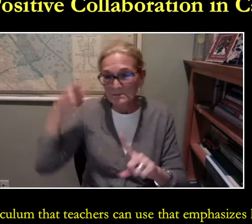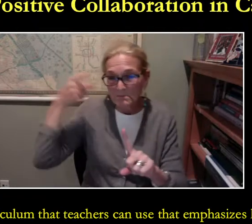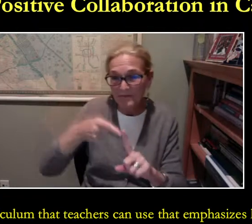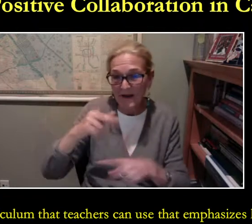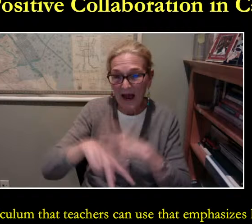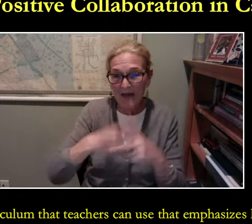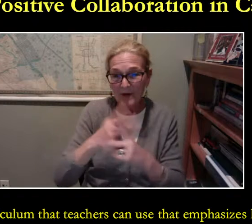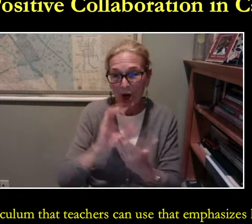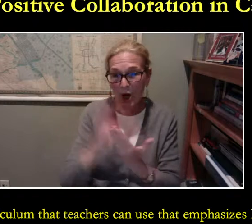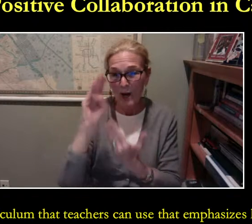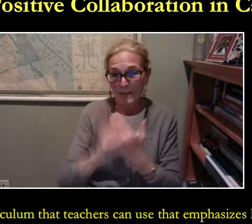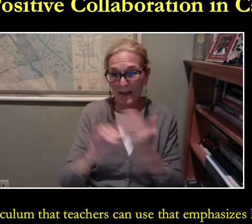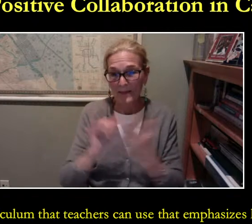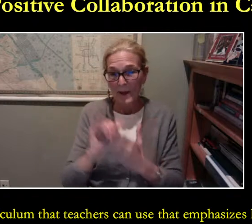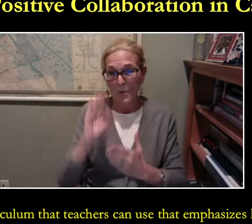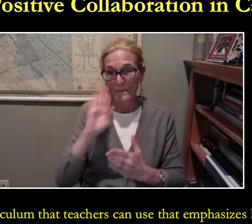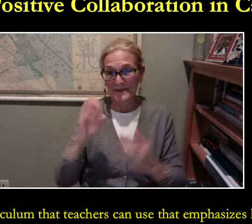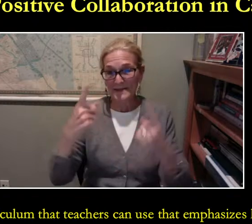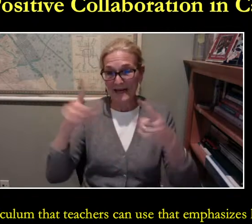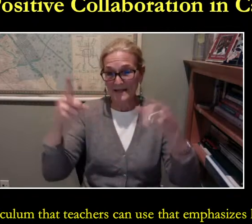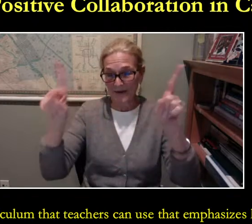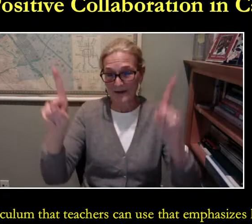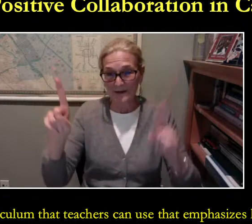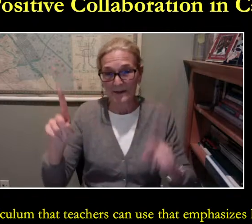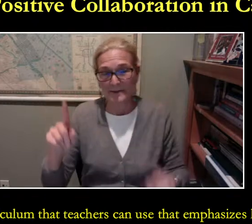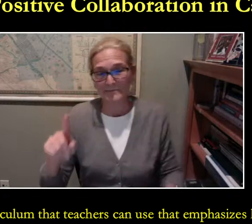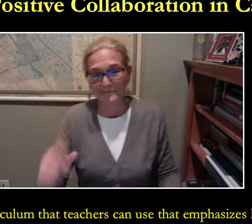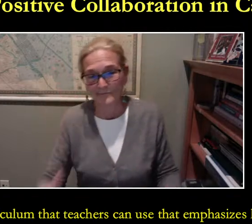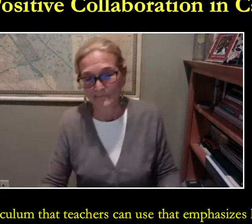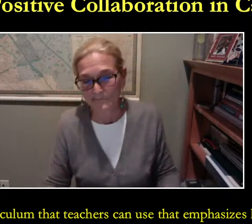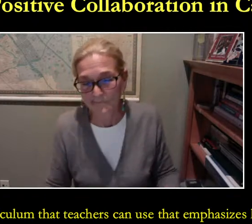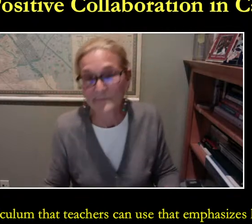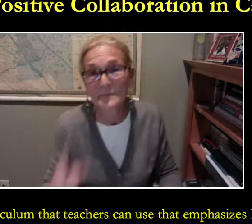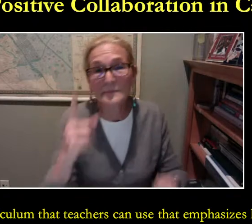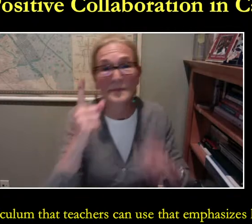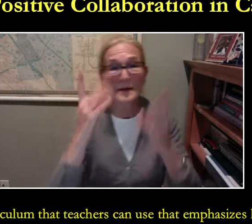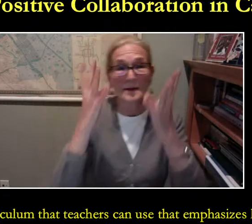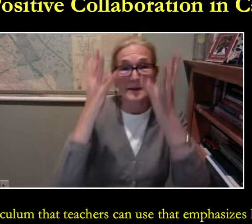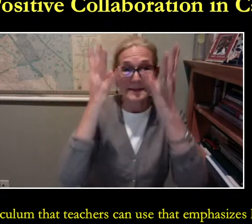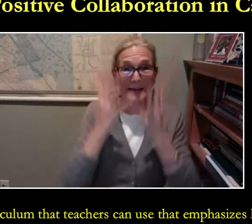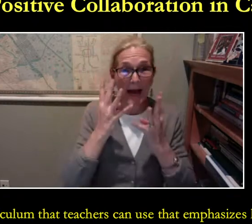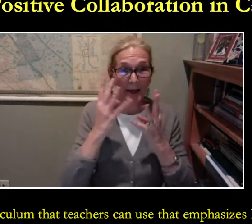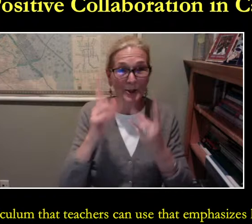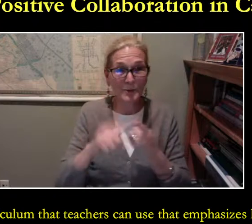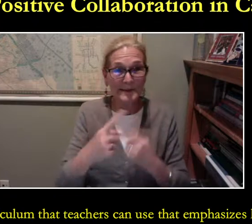reading comprehension? Is there a specific kind of curriculum that would be successful?